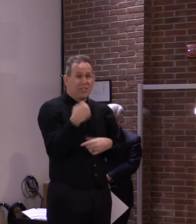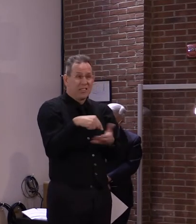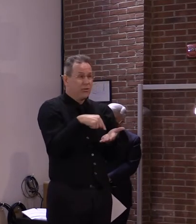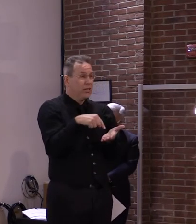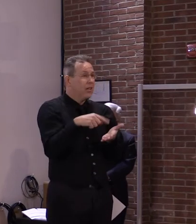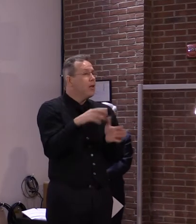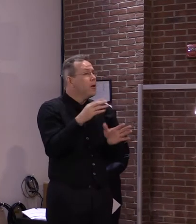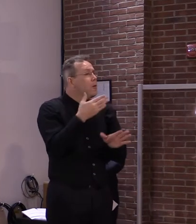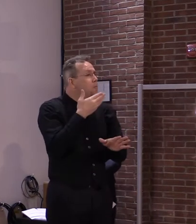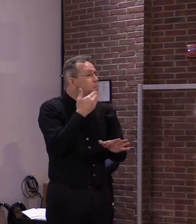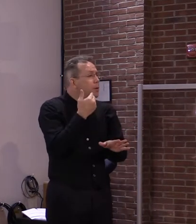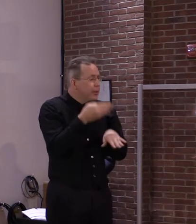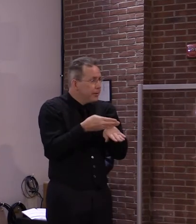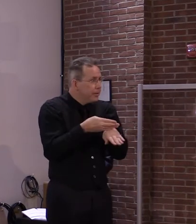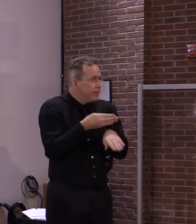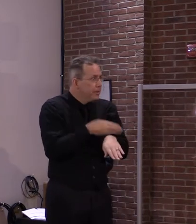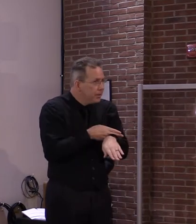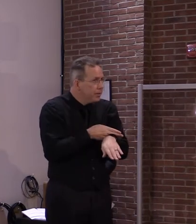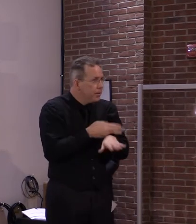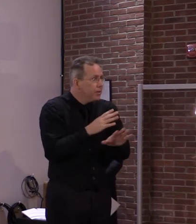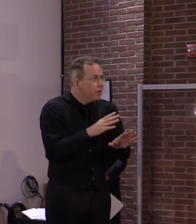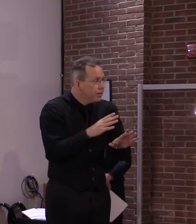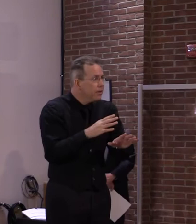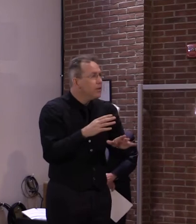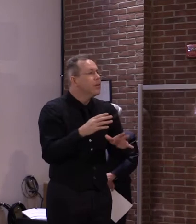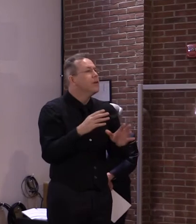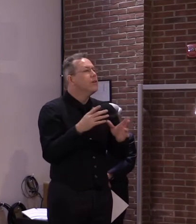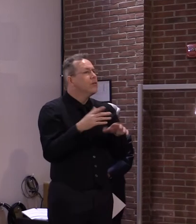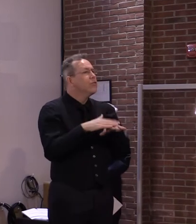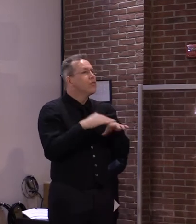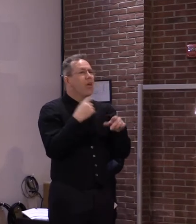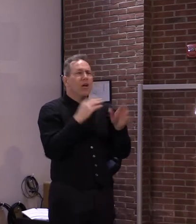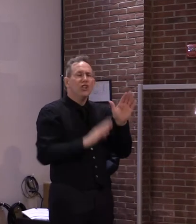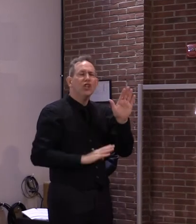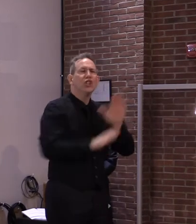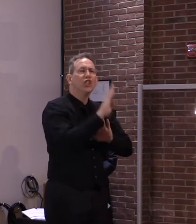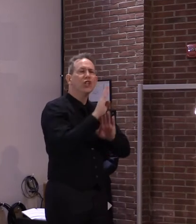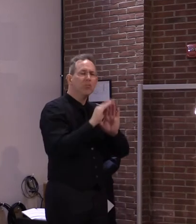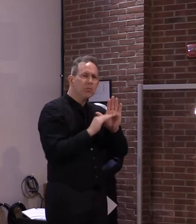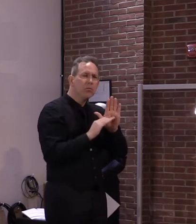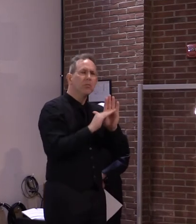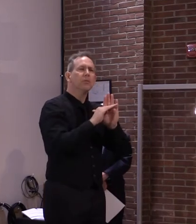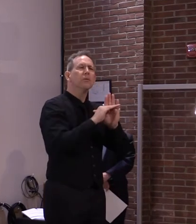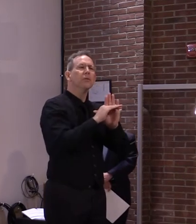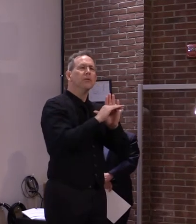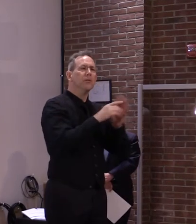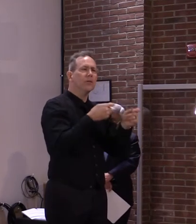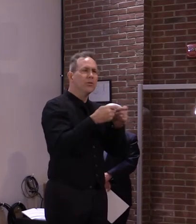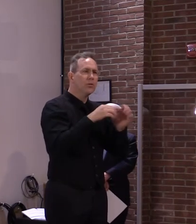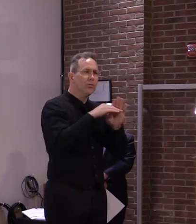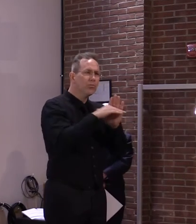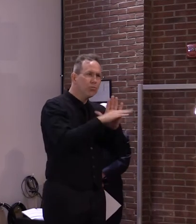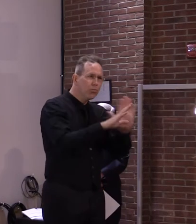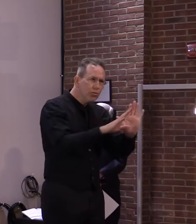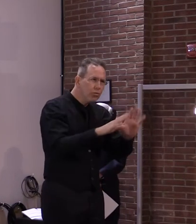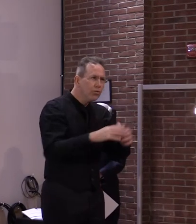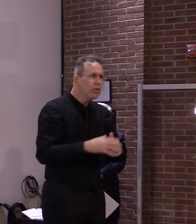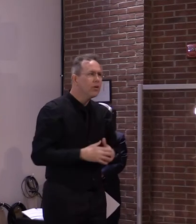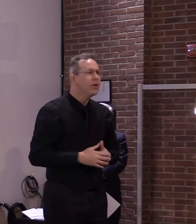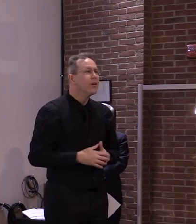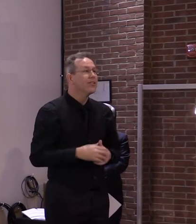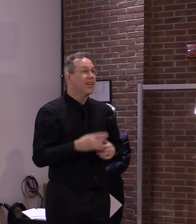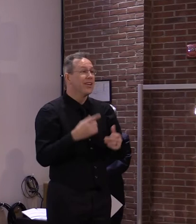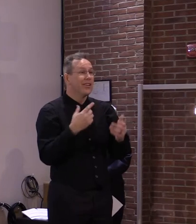um we should continue to watch that for sure um not there's no you know new outbreak to report there that